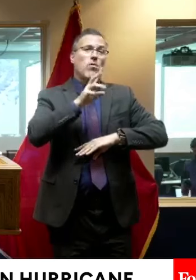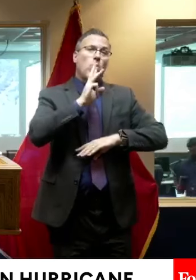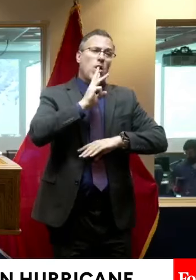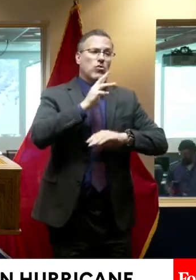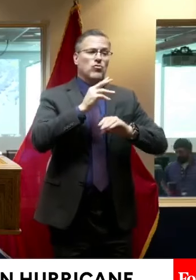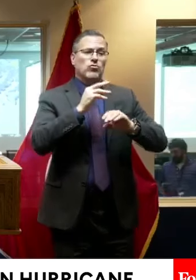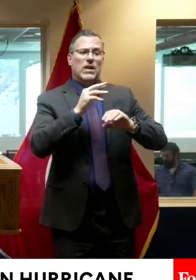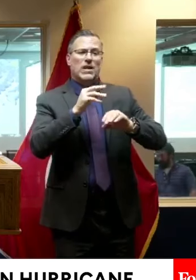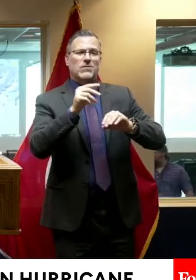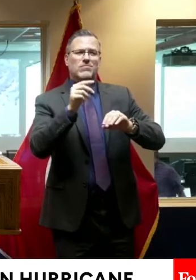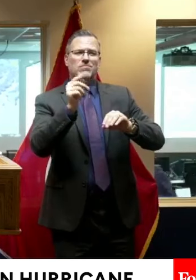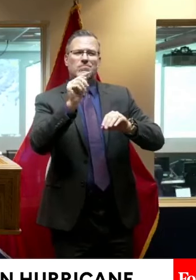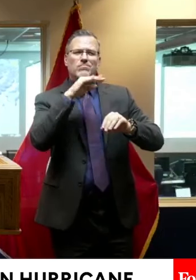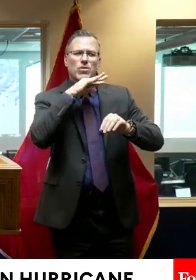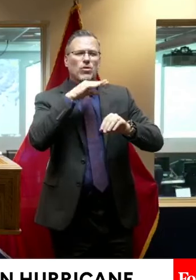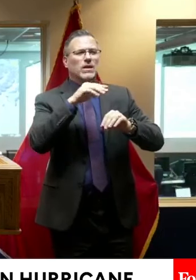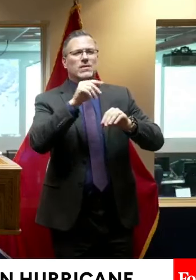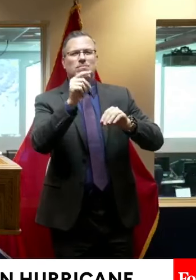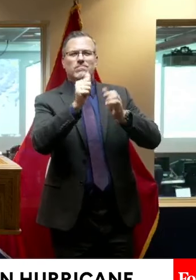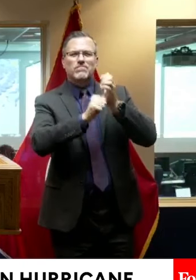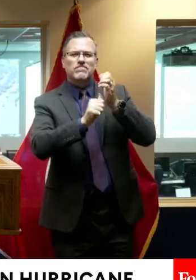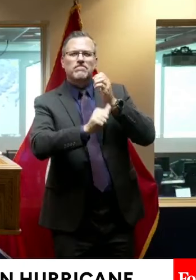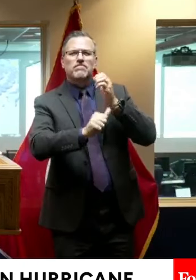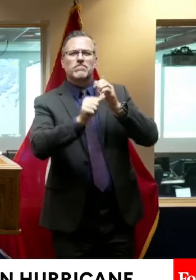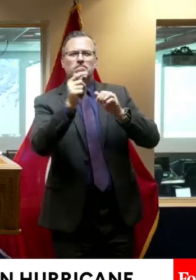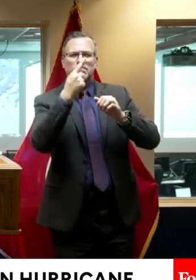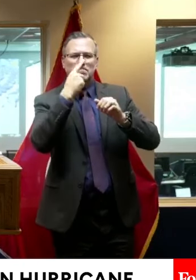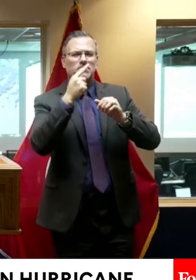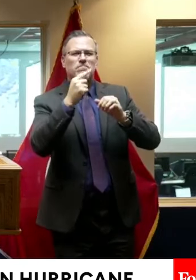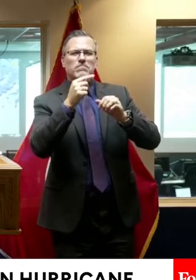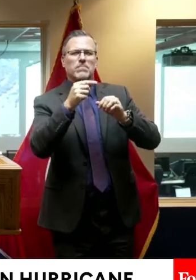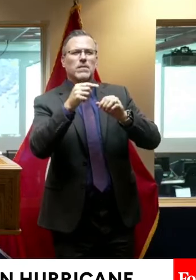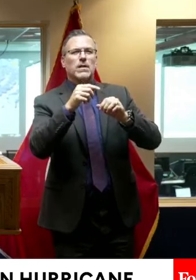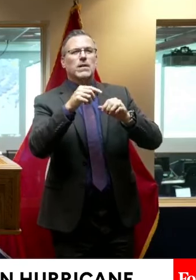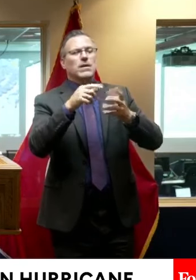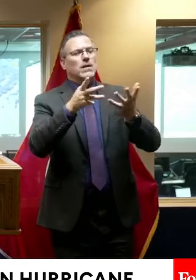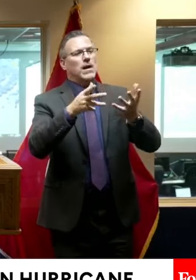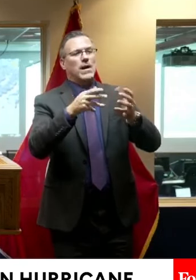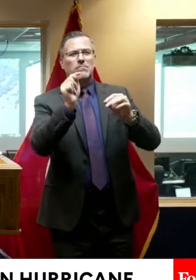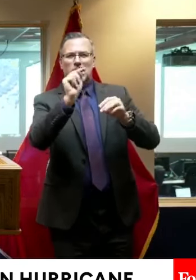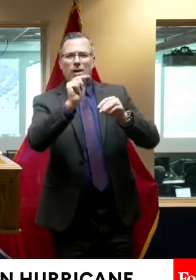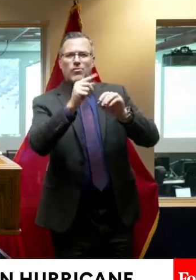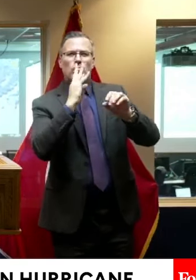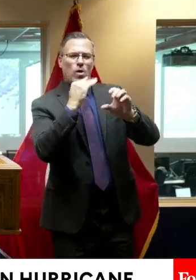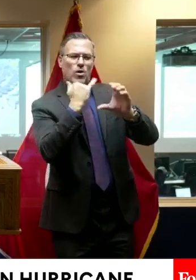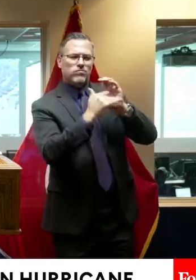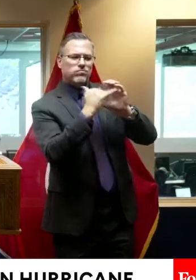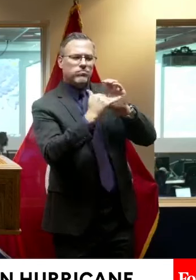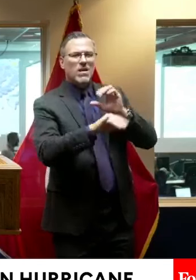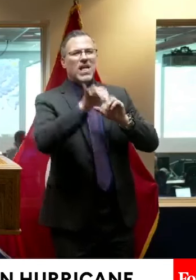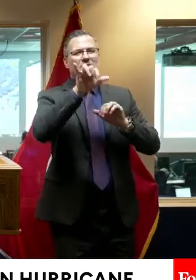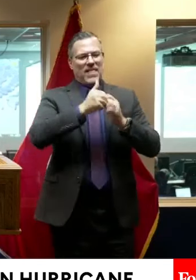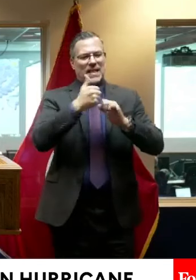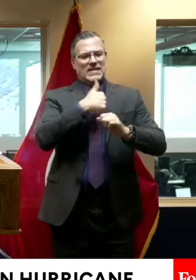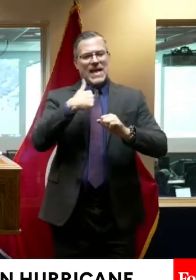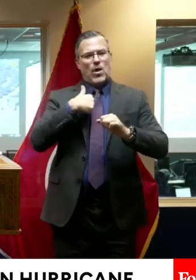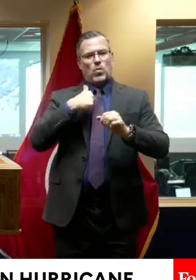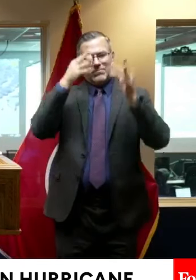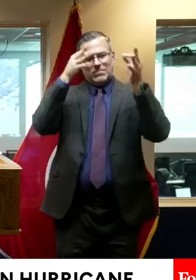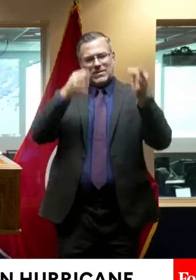change, but that's how we structured the 35-65. The particulars about how those grants will be,